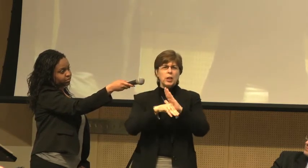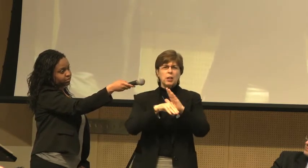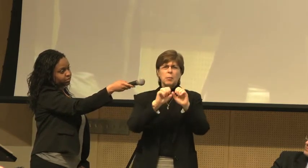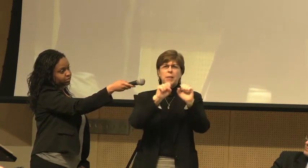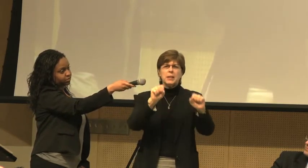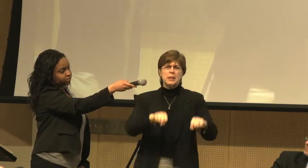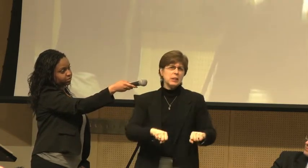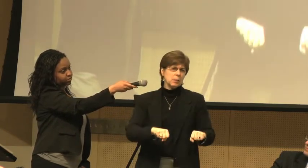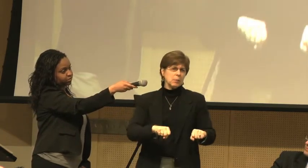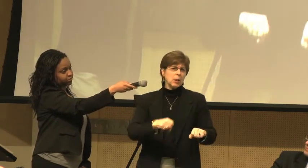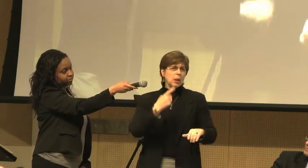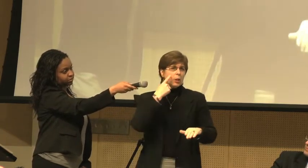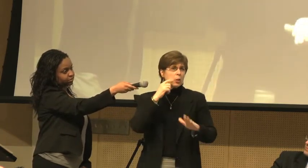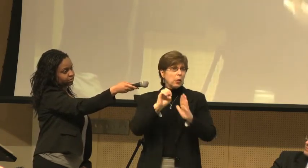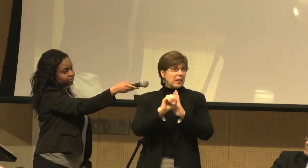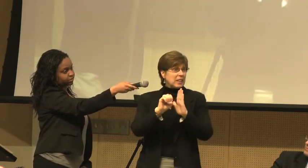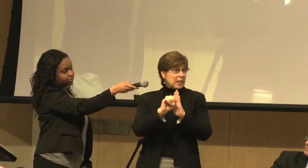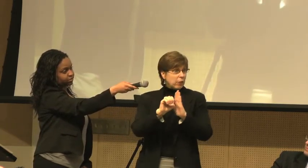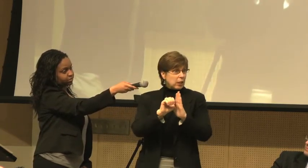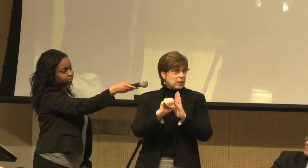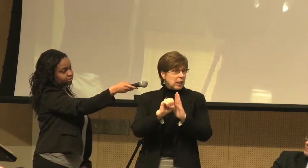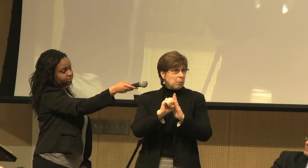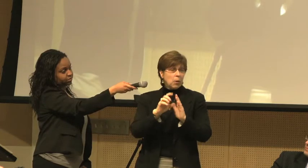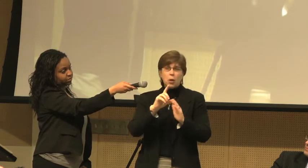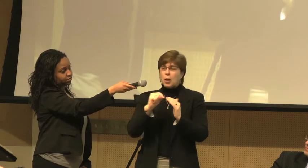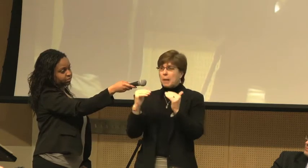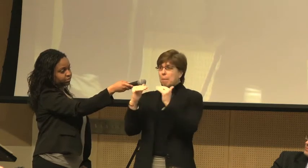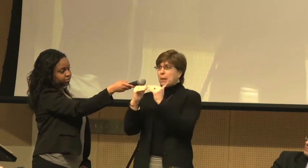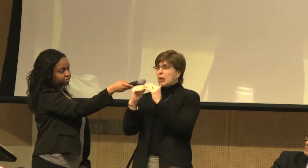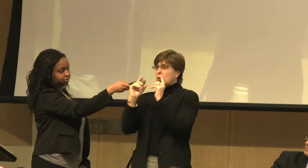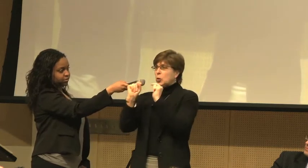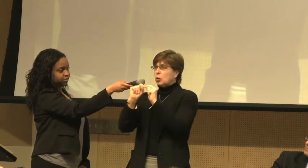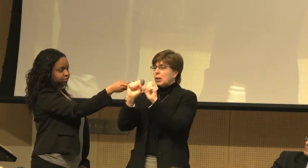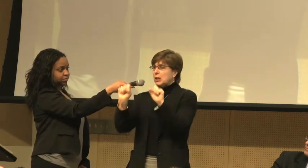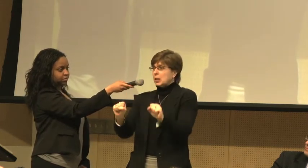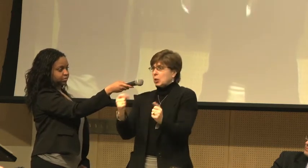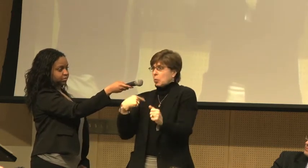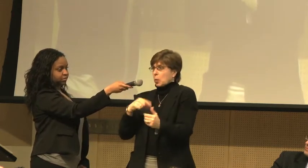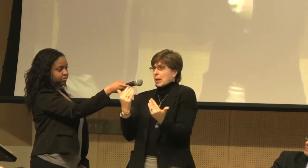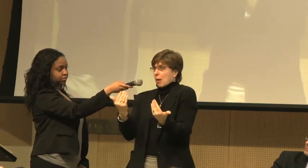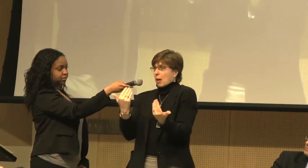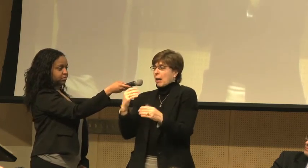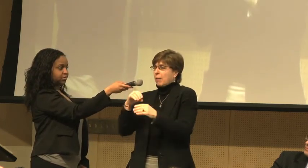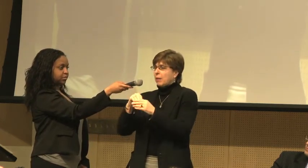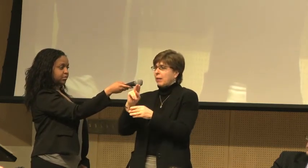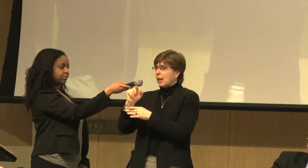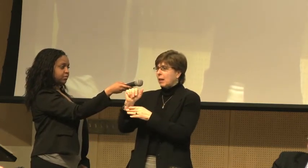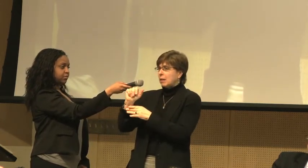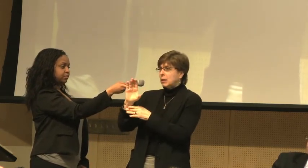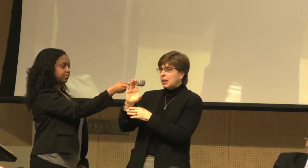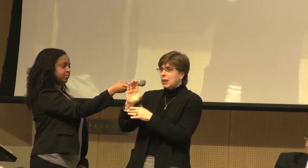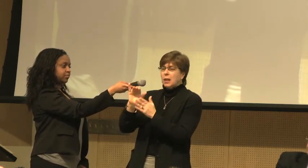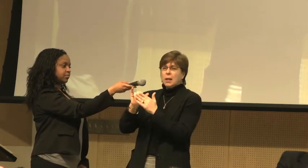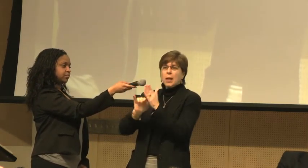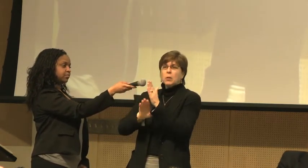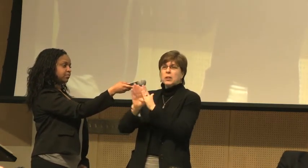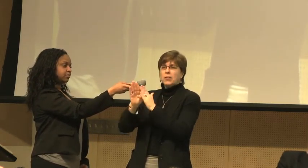system. So for this, for example, the peer system we now have in NLP that was